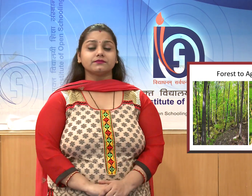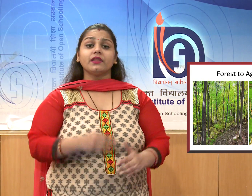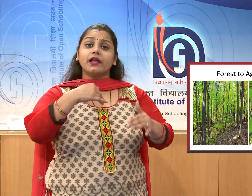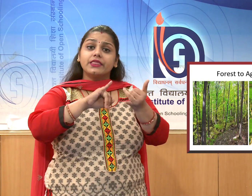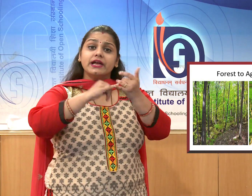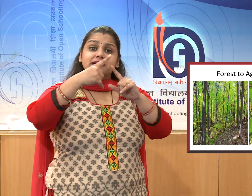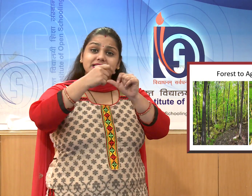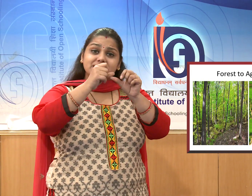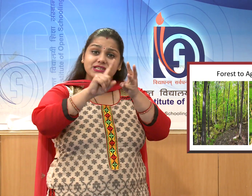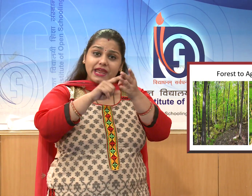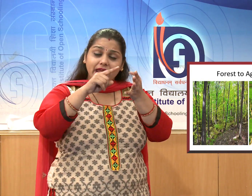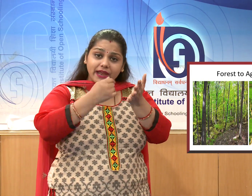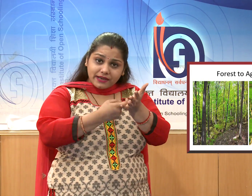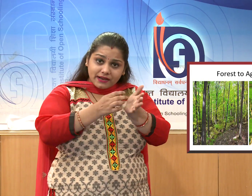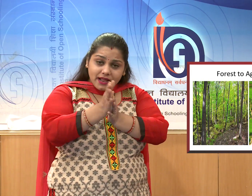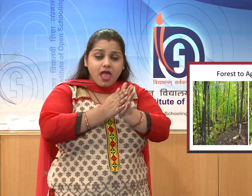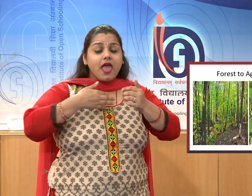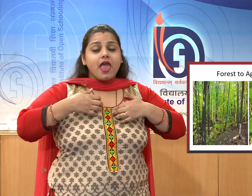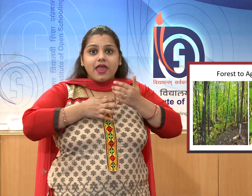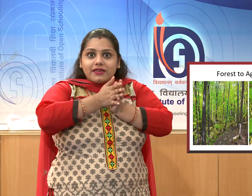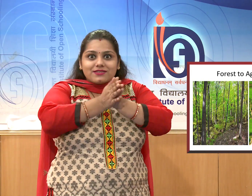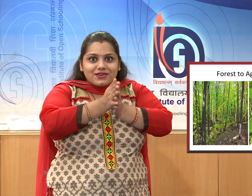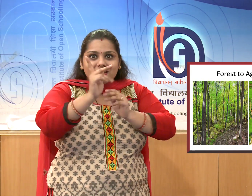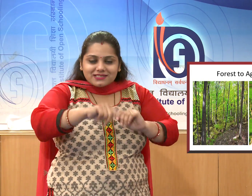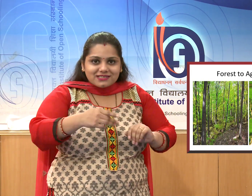The states also took a lot of interest